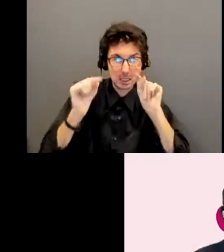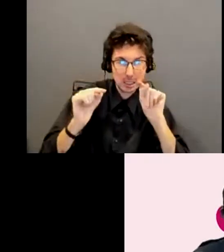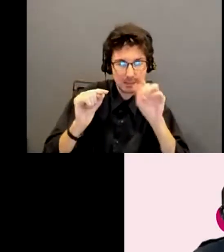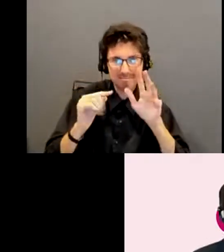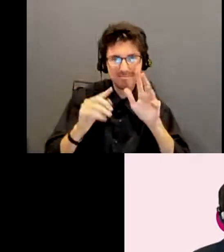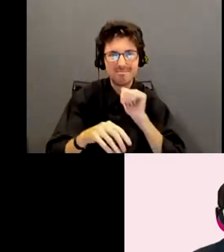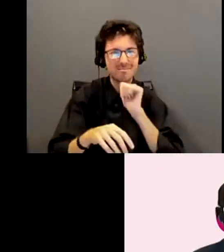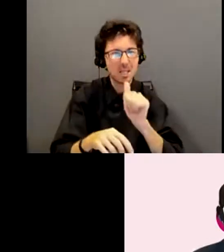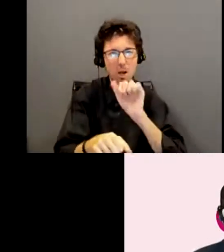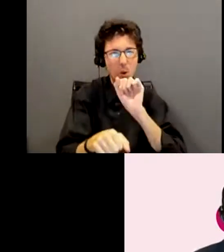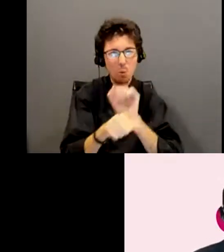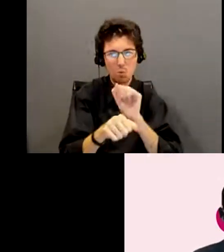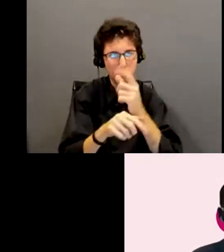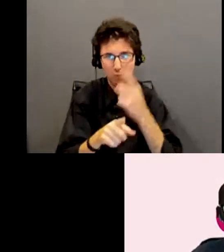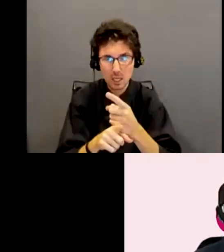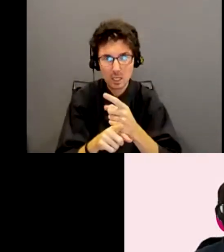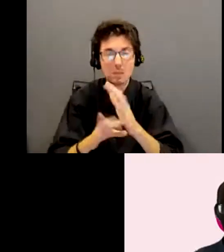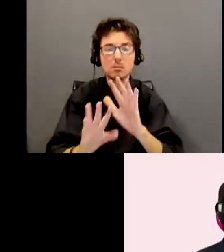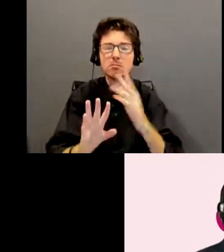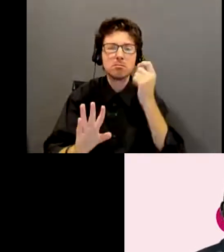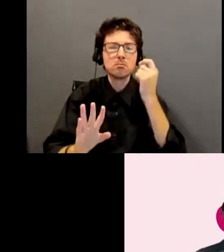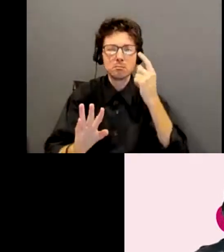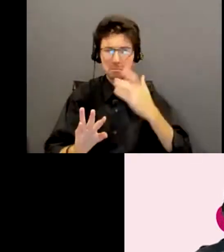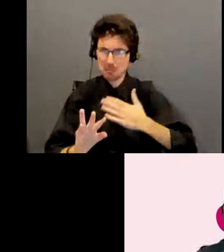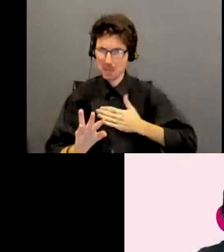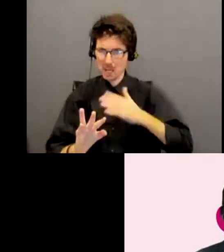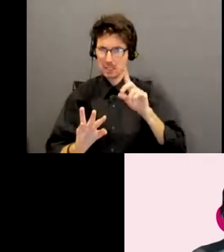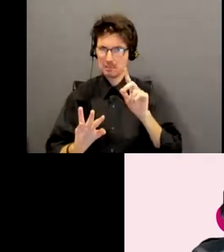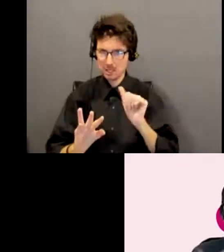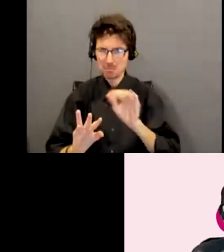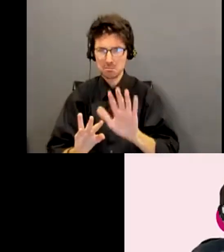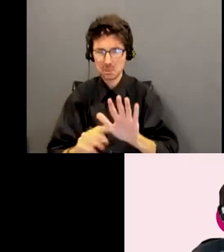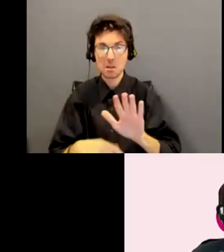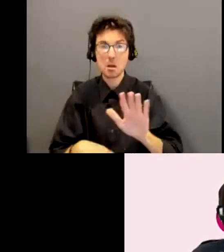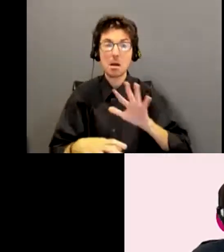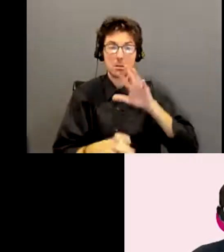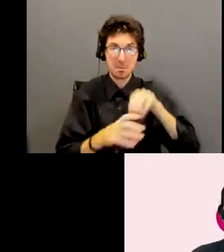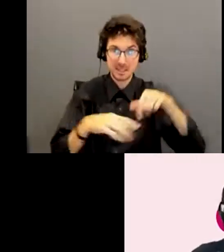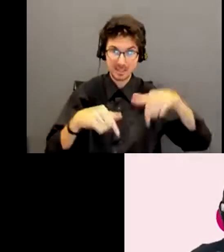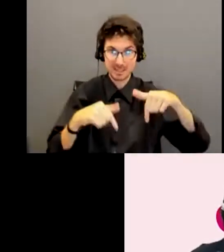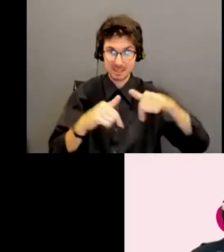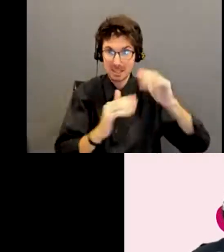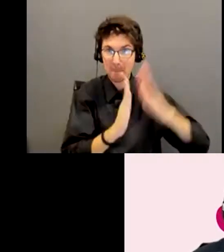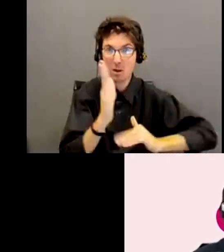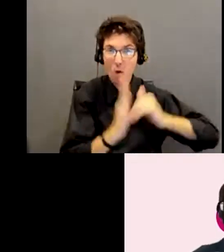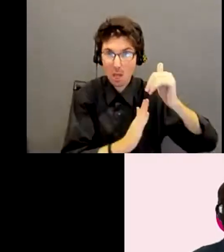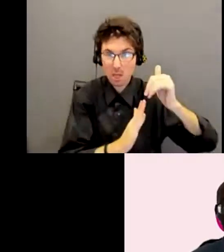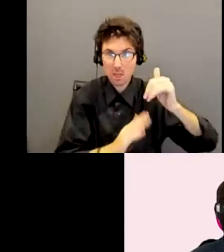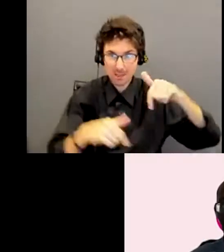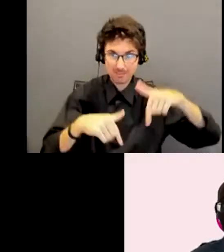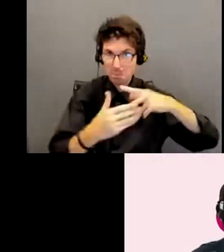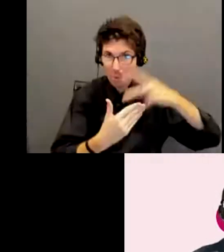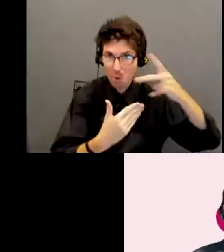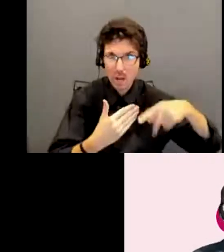field. So we are working on 4 different aspects in Michol. The first one, as Tomer says, is empowering children